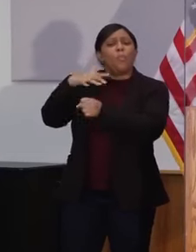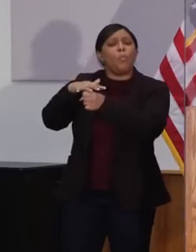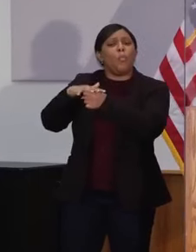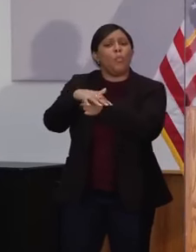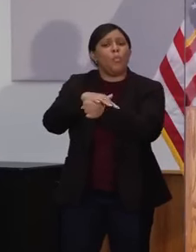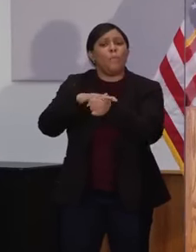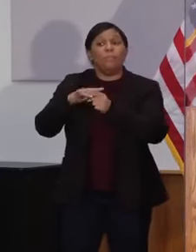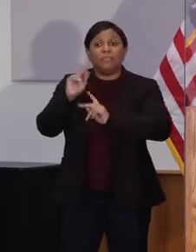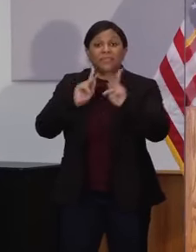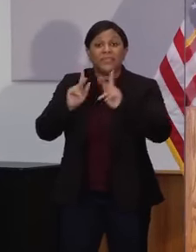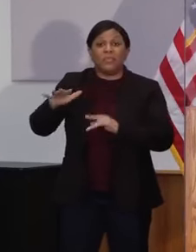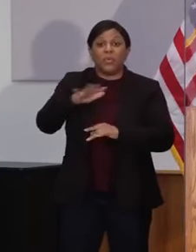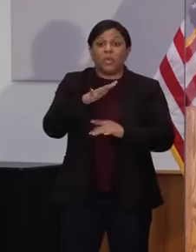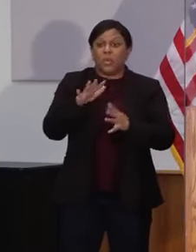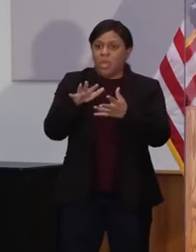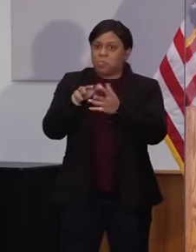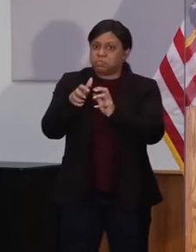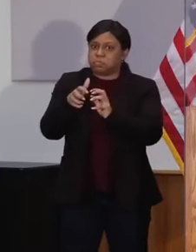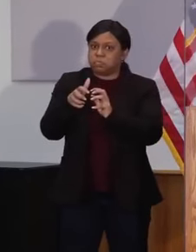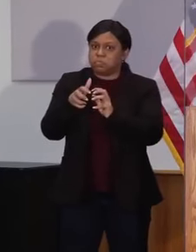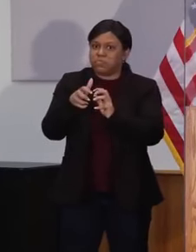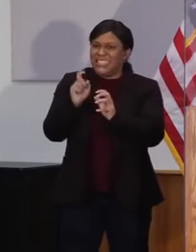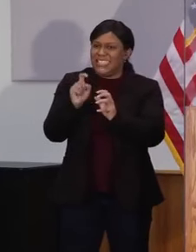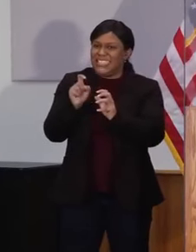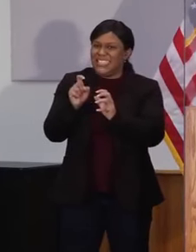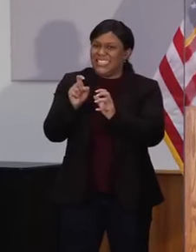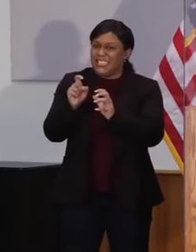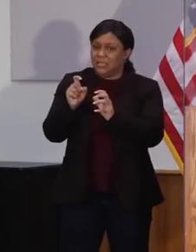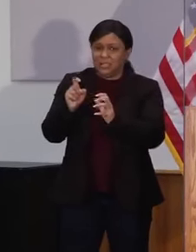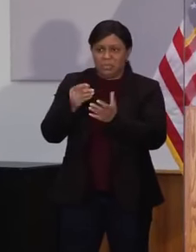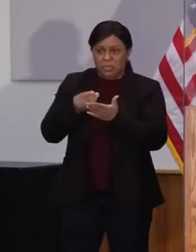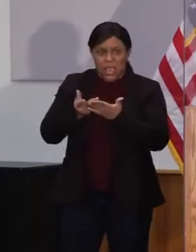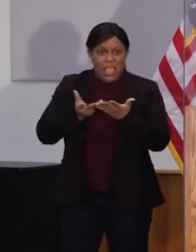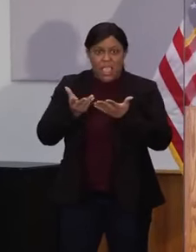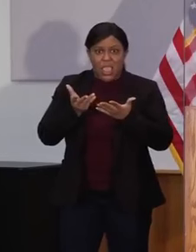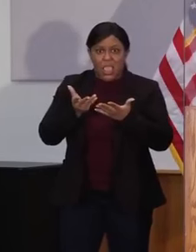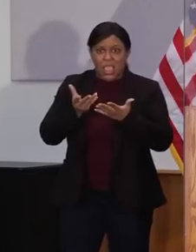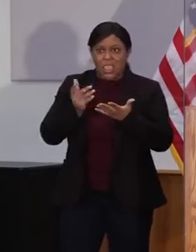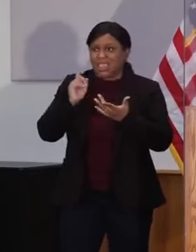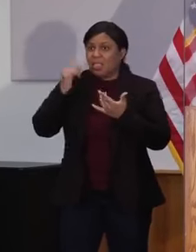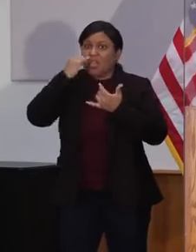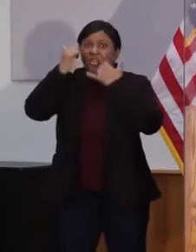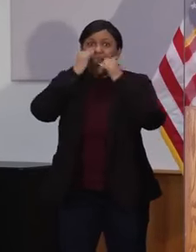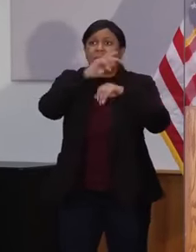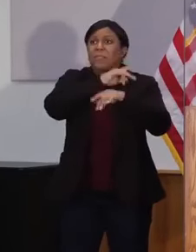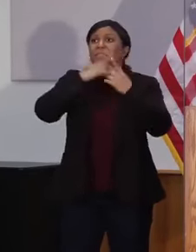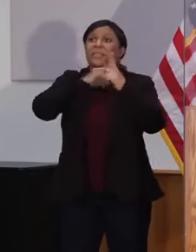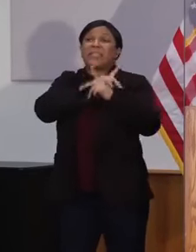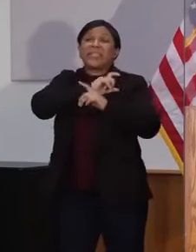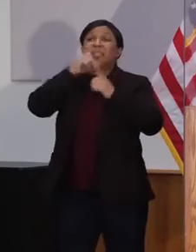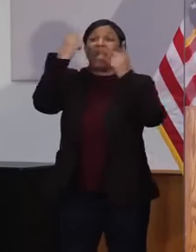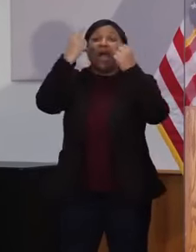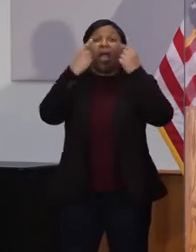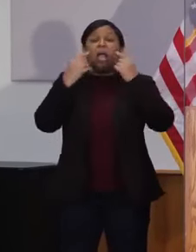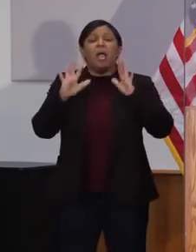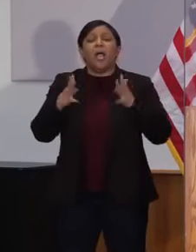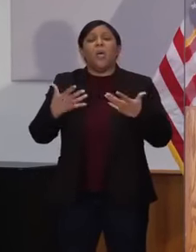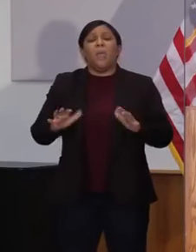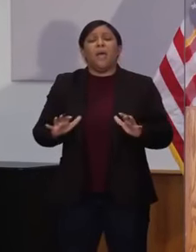are in need, when that time comes, when they have to make that call that none of us want to make, that we need